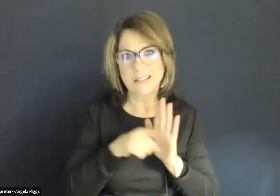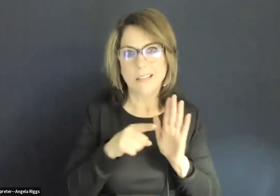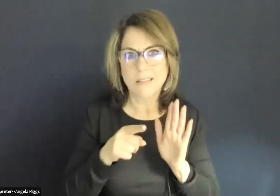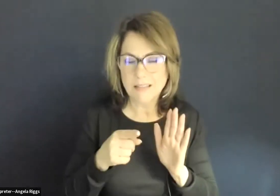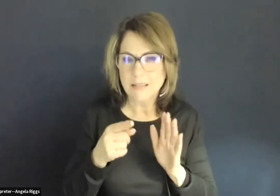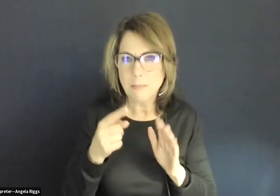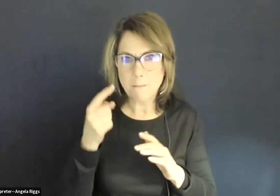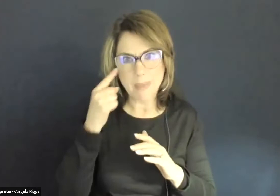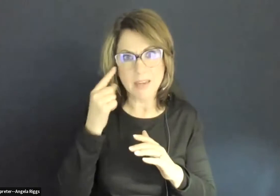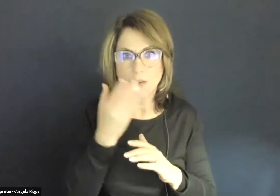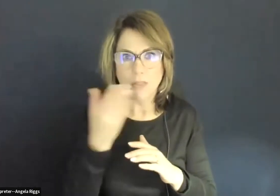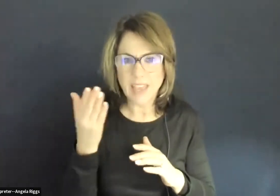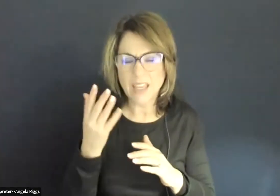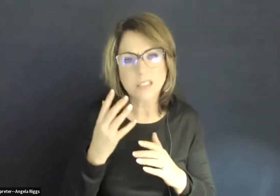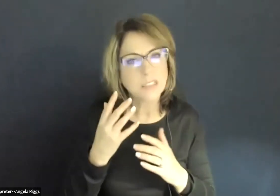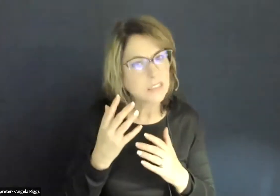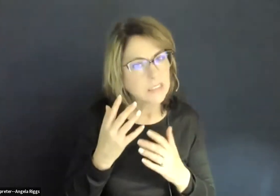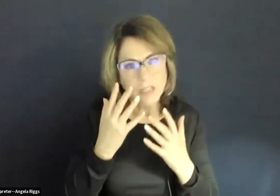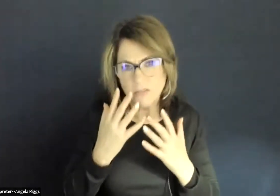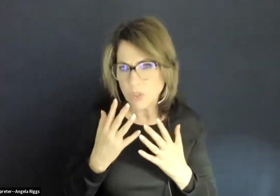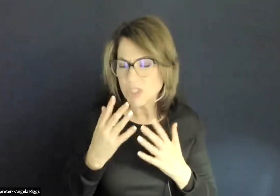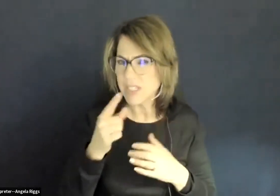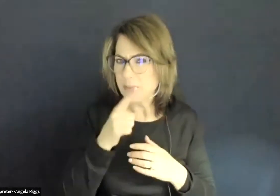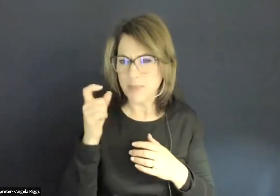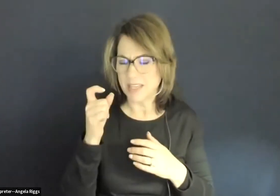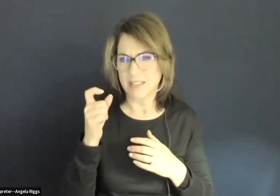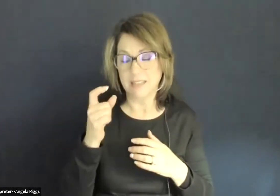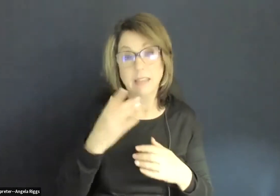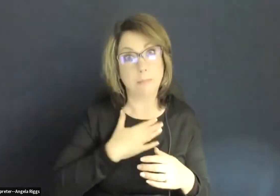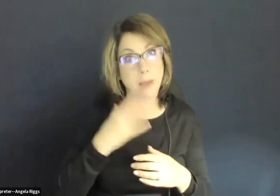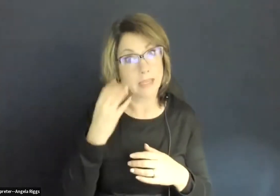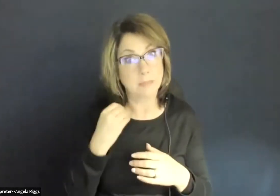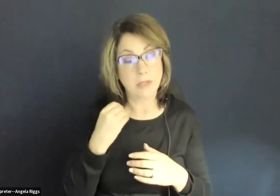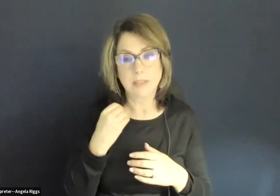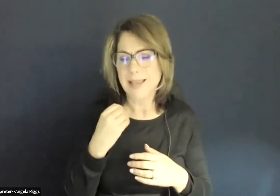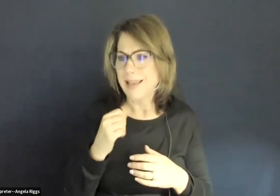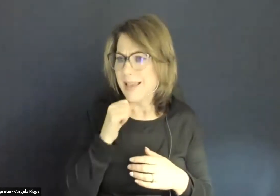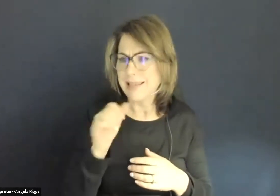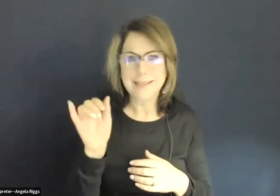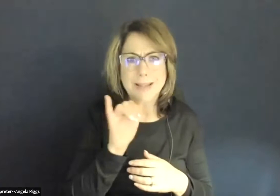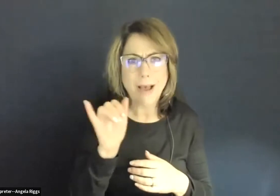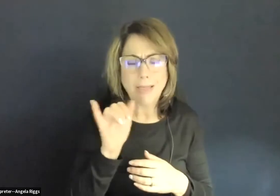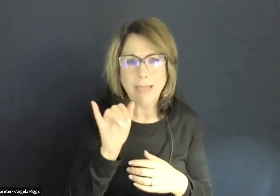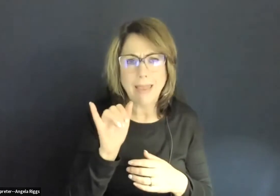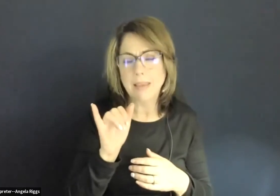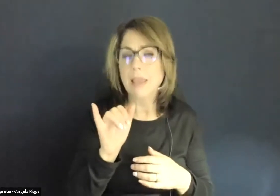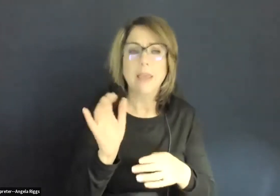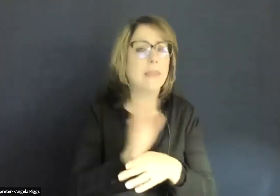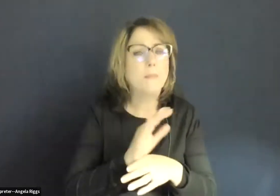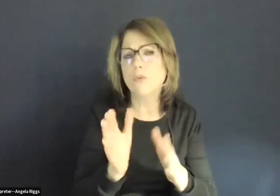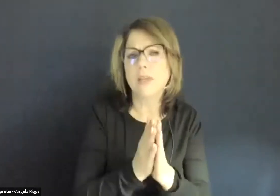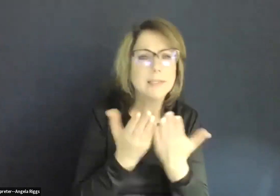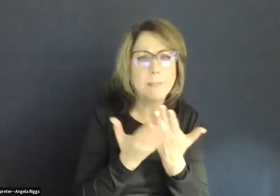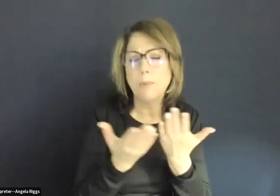mental thing, and it's unfortunate because it, at least in my experience, it's nothing like they say in the movies and the books and everything